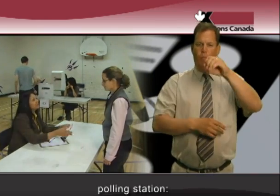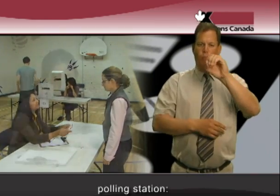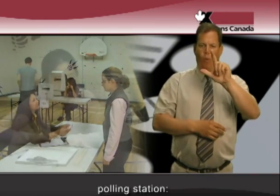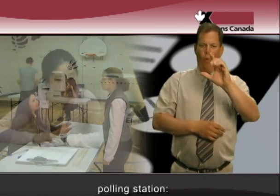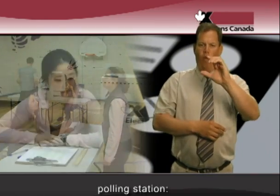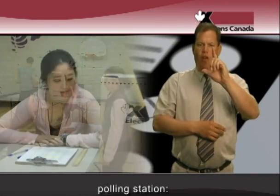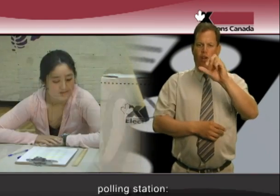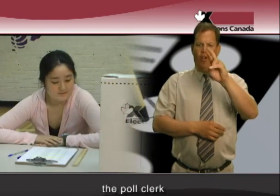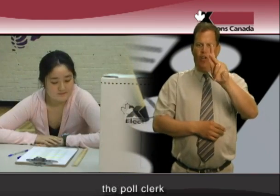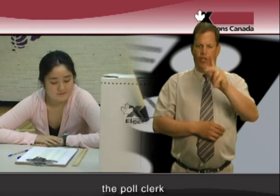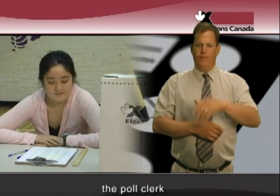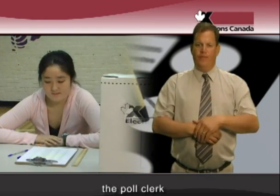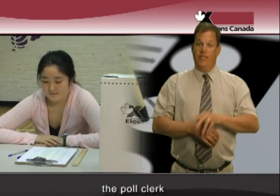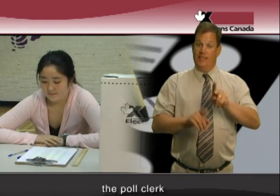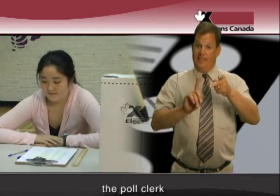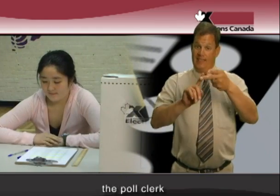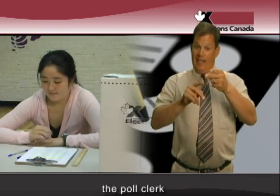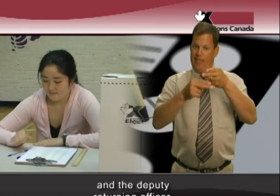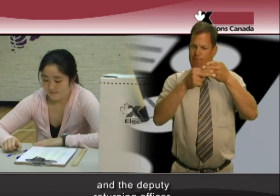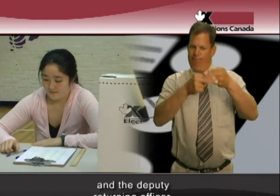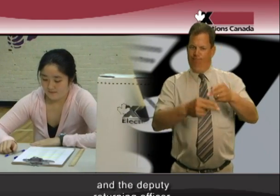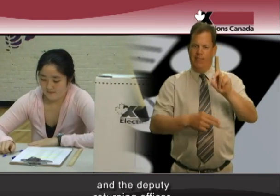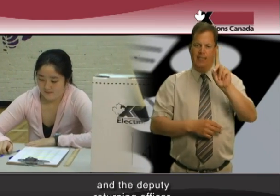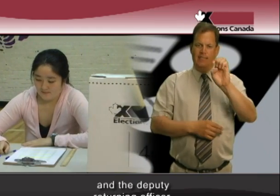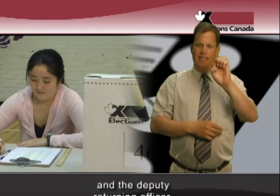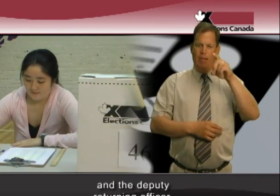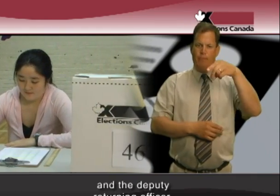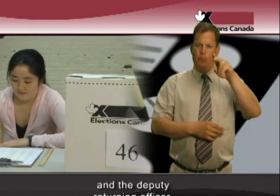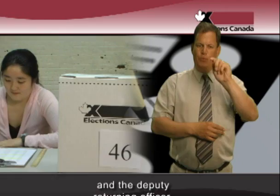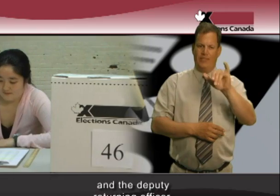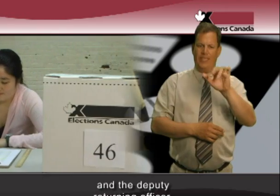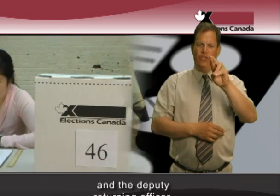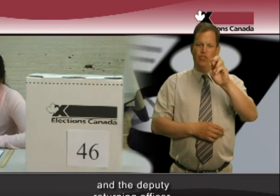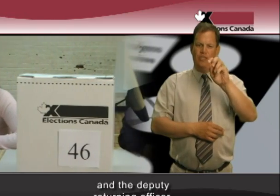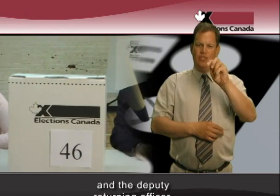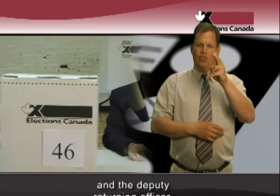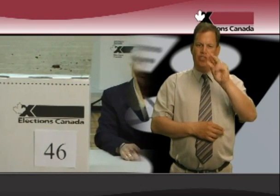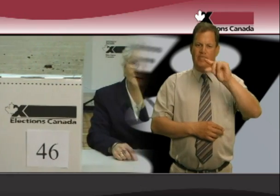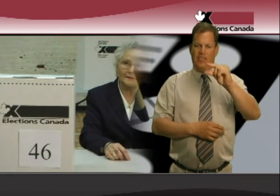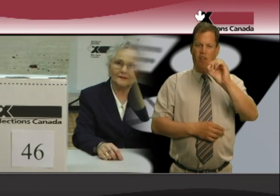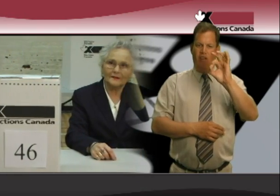polling station, the poll clerk and the deputy returning officer.